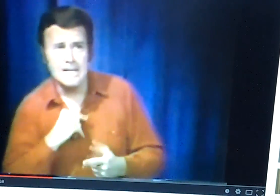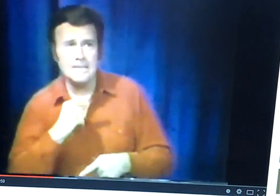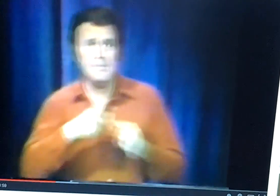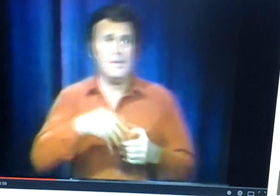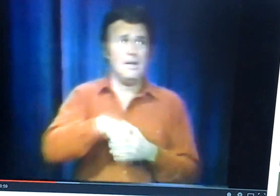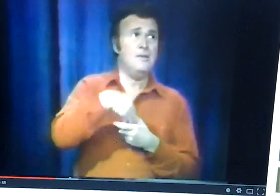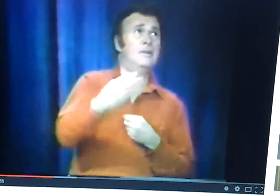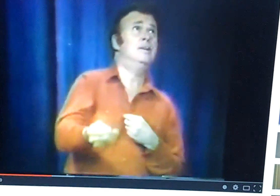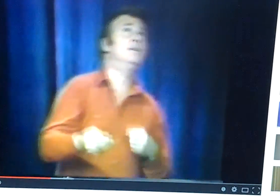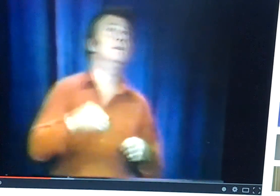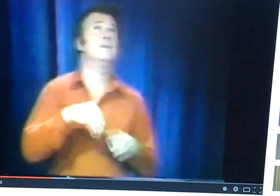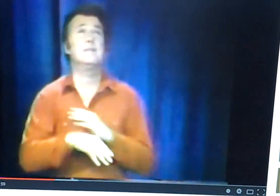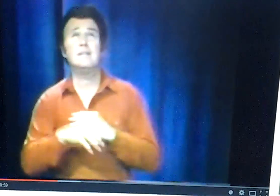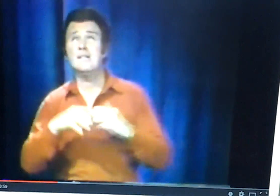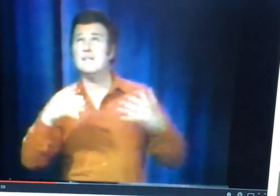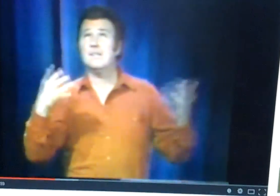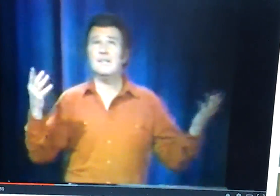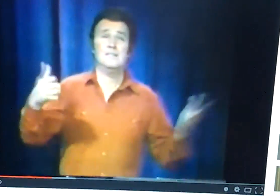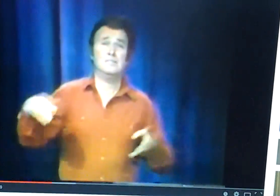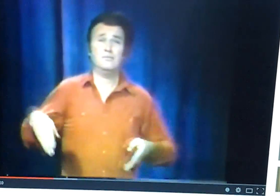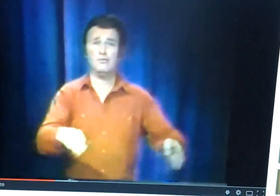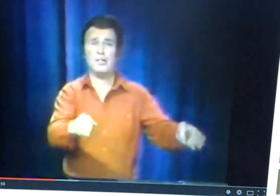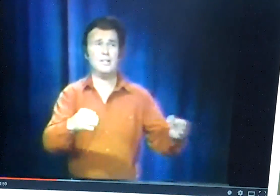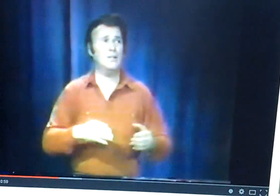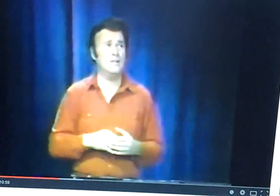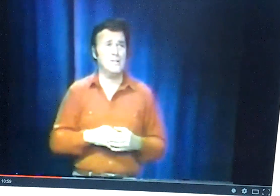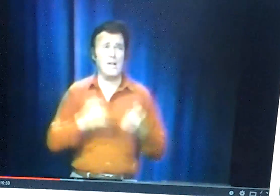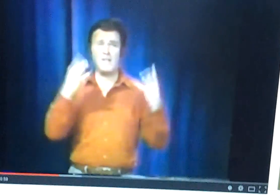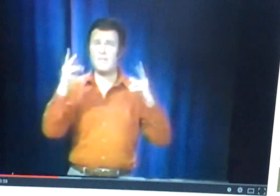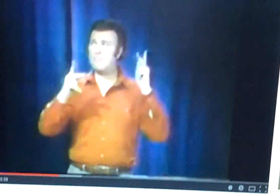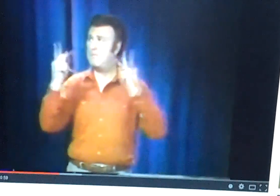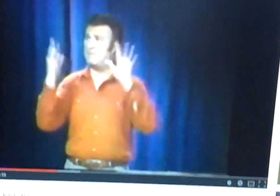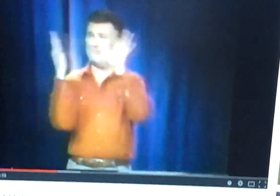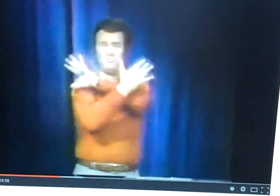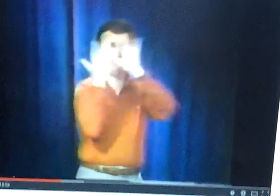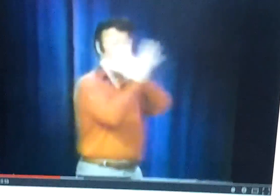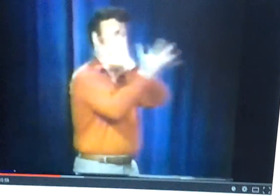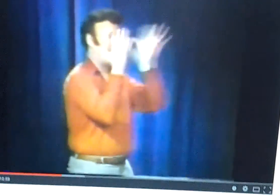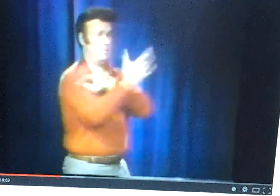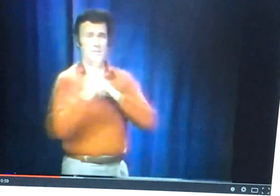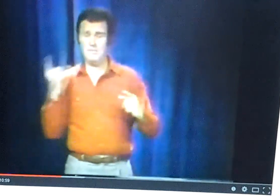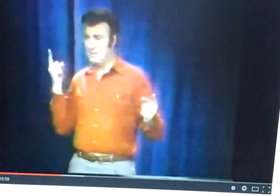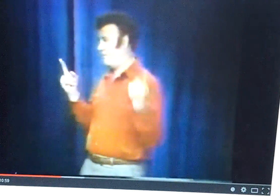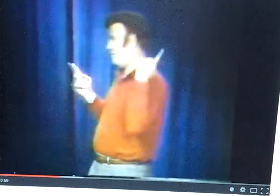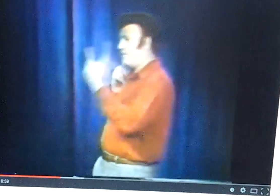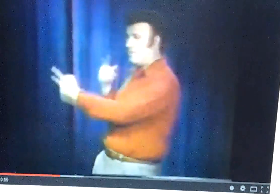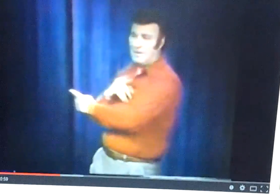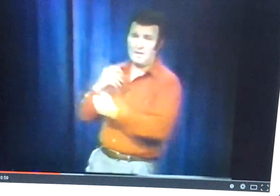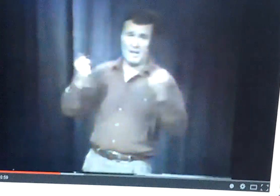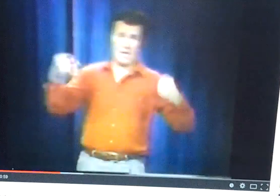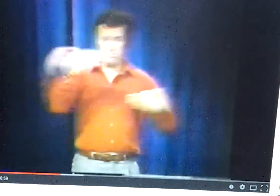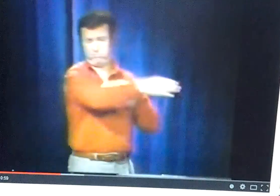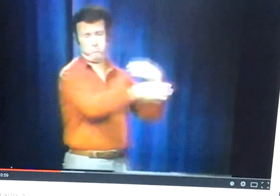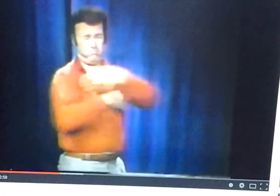can't hear? So I was standing outside in the street. There was people going around, passing by, cars